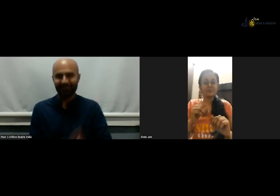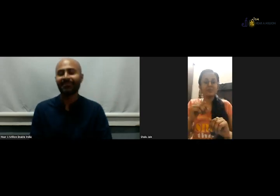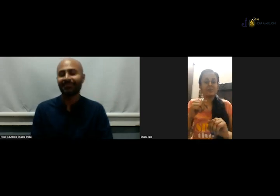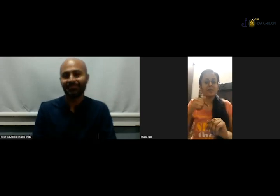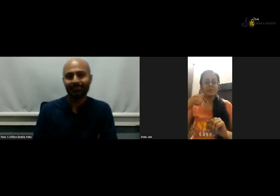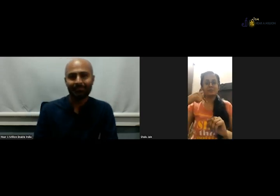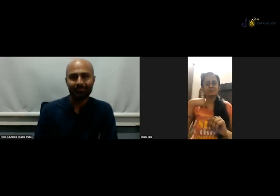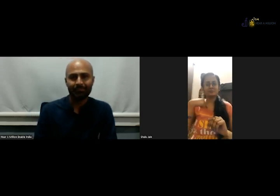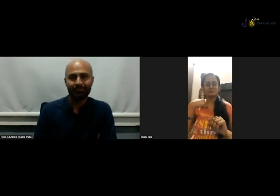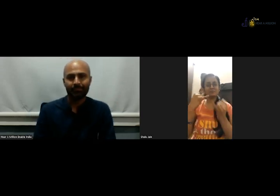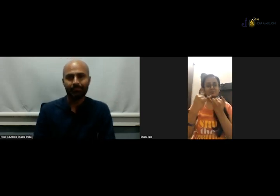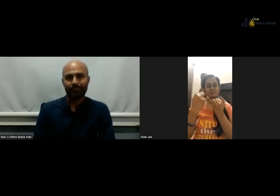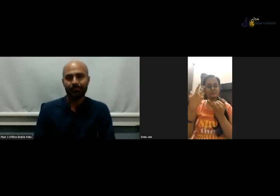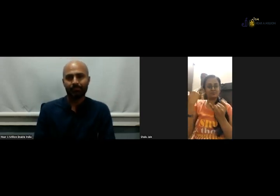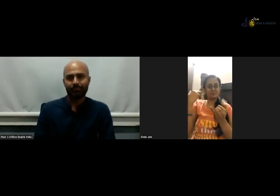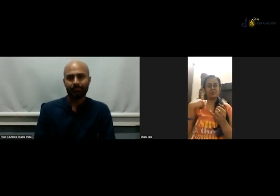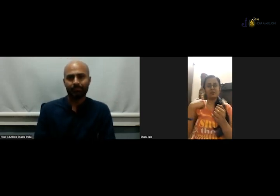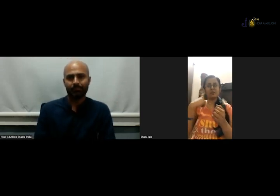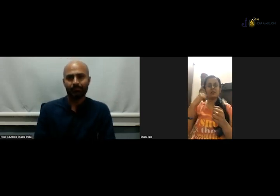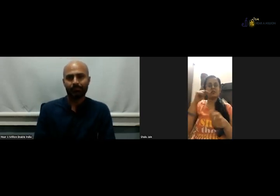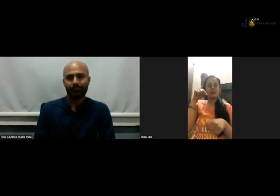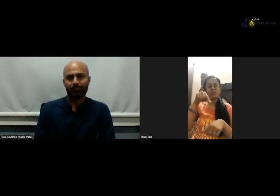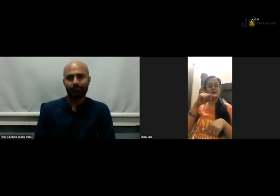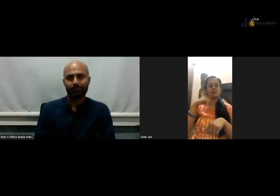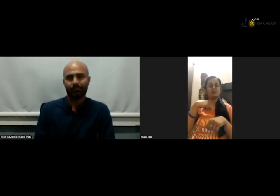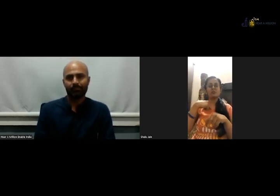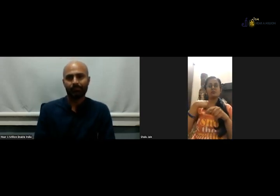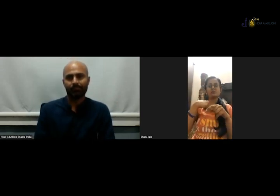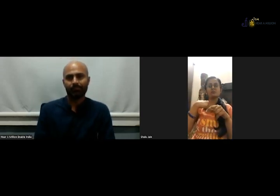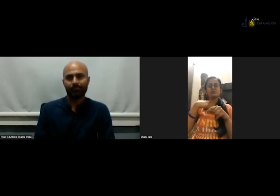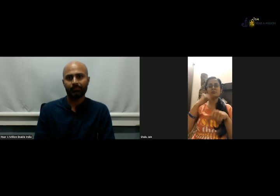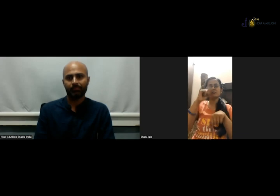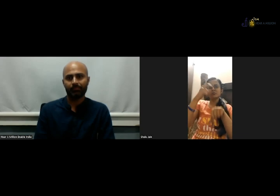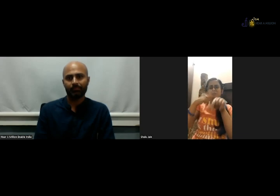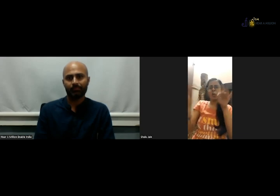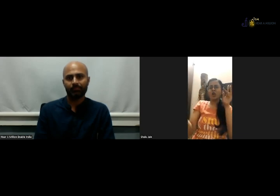minutes. Short, I will share it in brief.